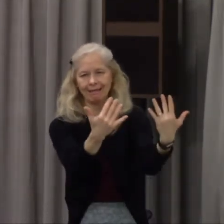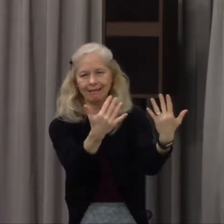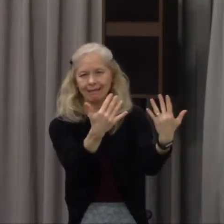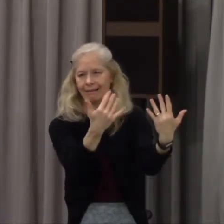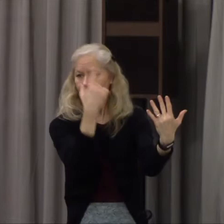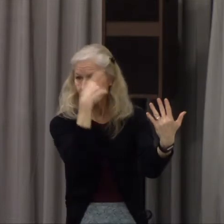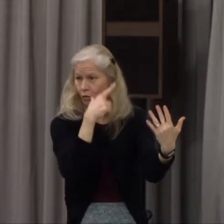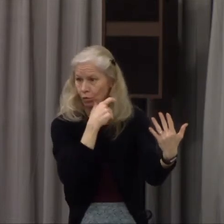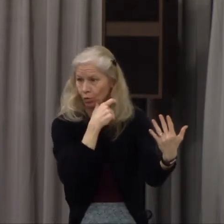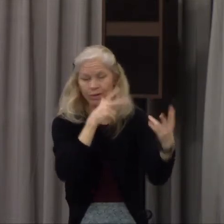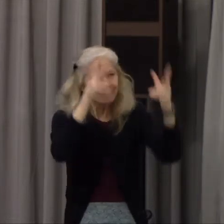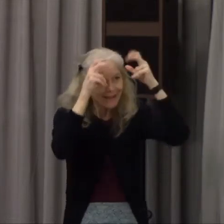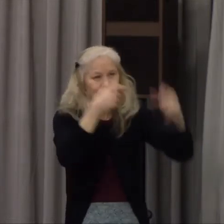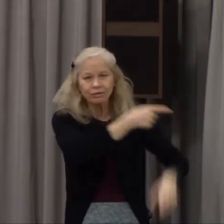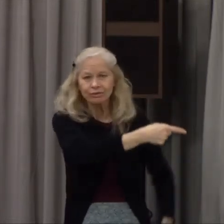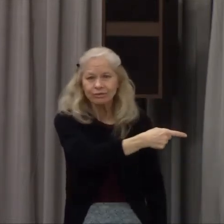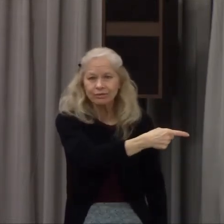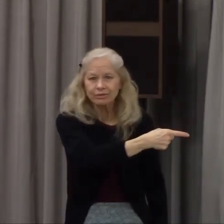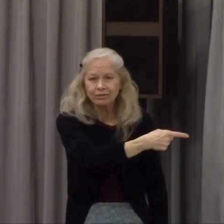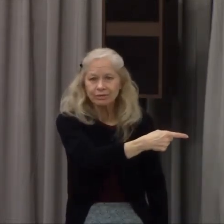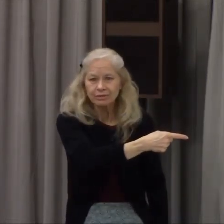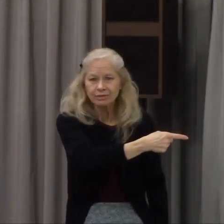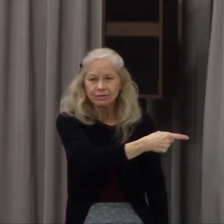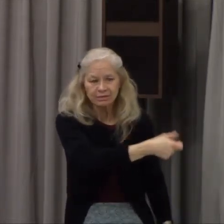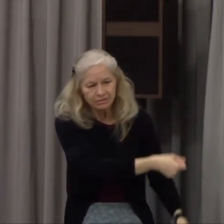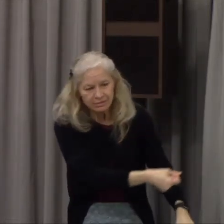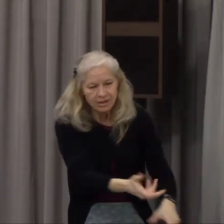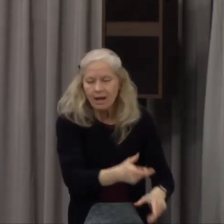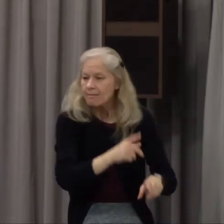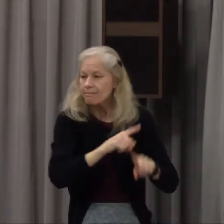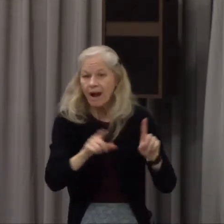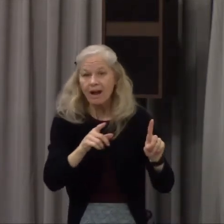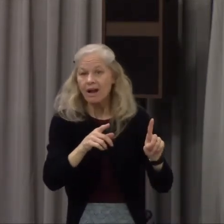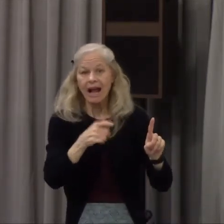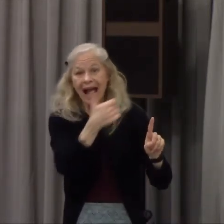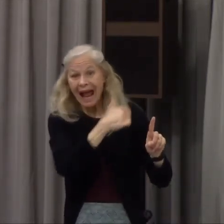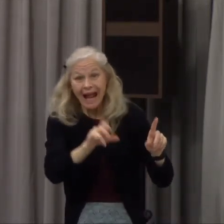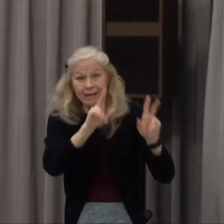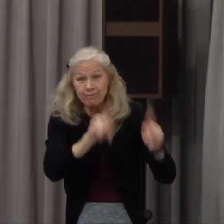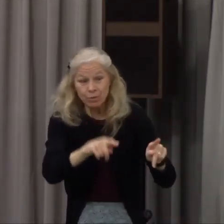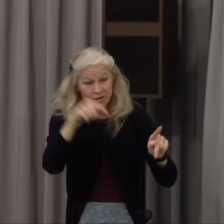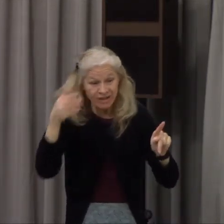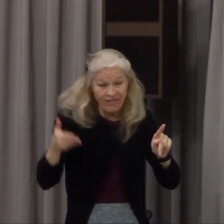to his justice. We can be assured of that through the scriptures.